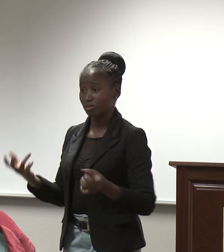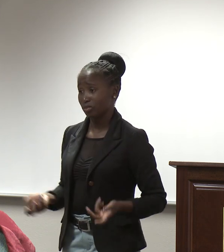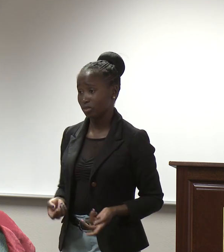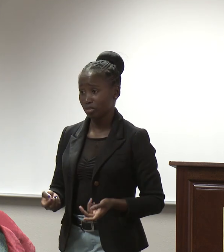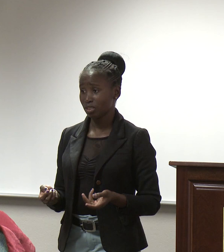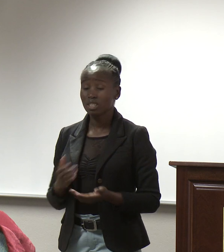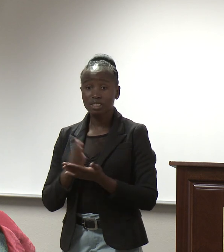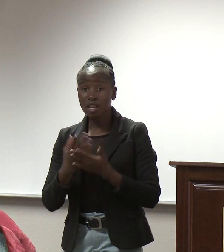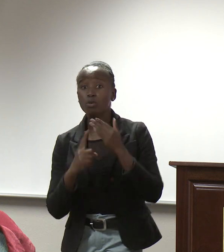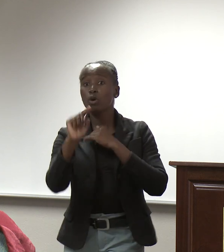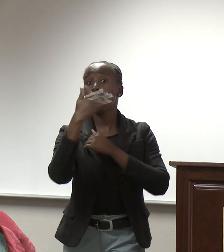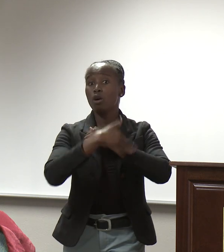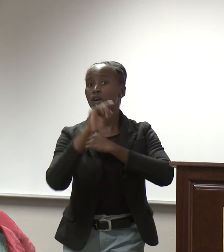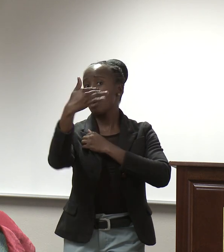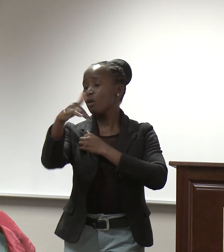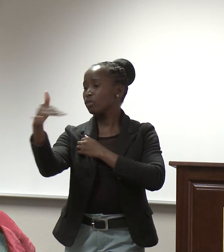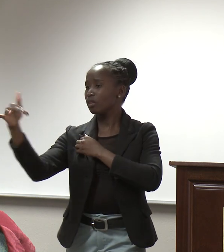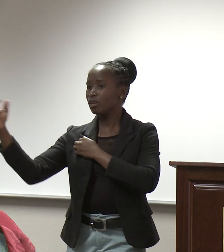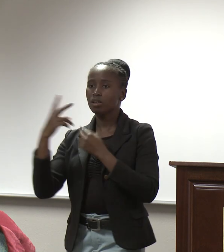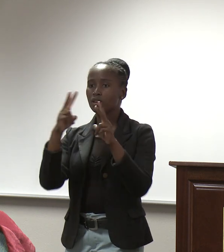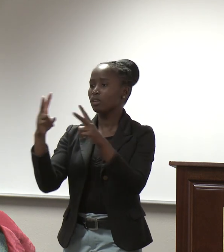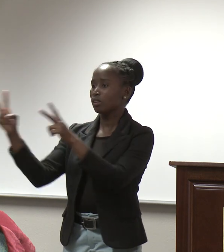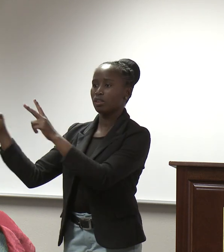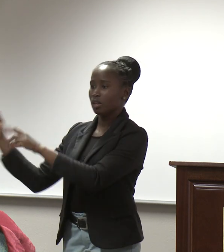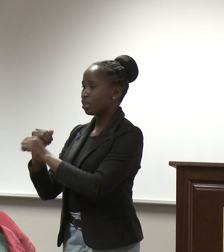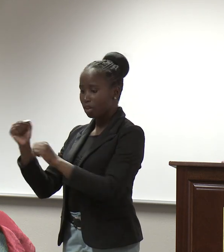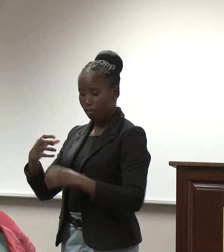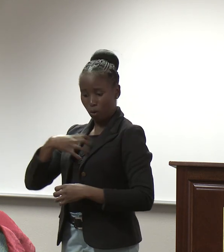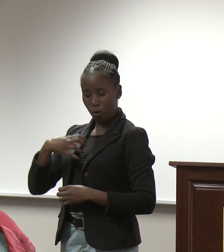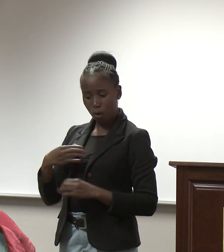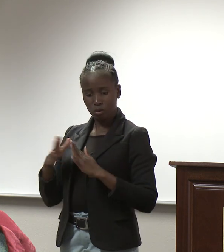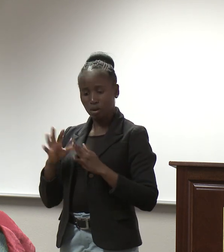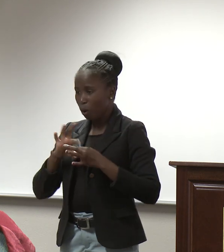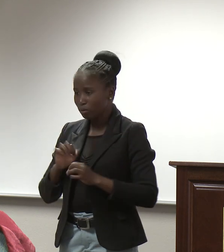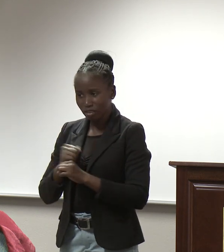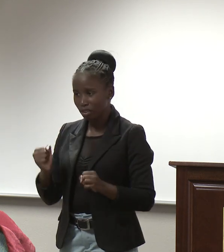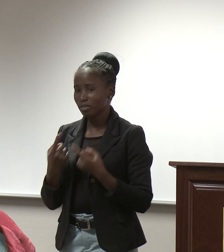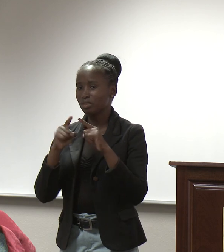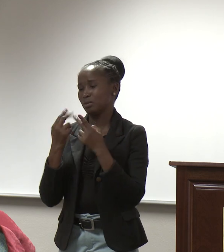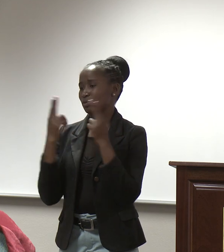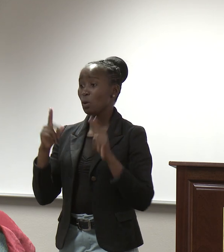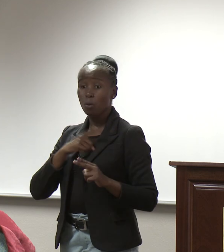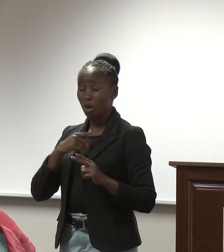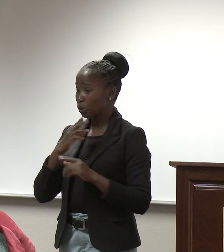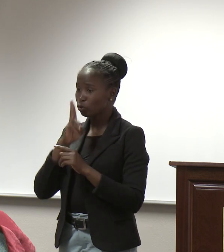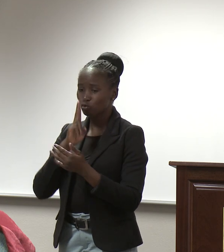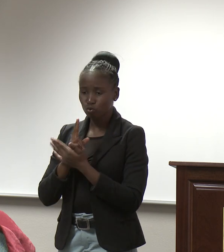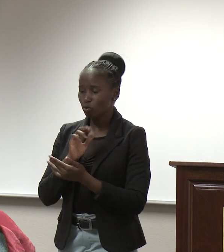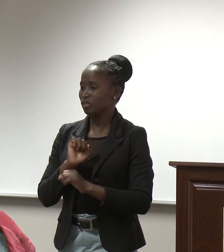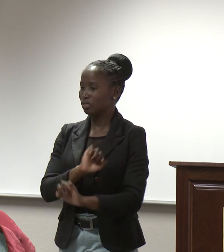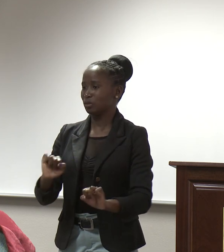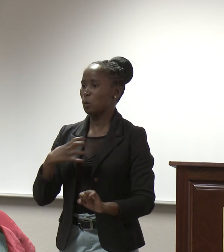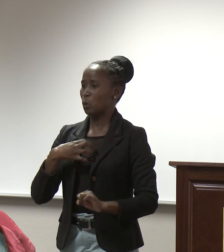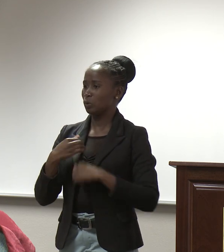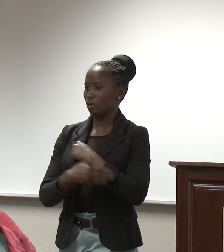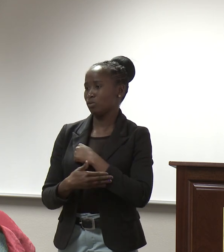UK, to the United States. They are the only places reliable because they don't have to know about their own countries. They have to